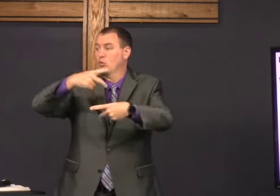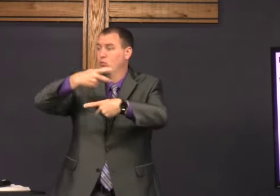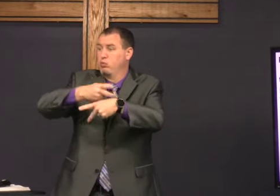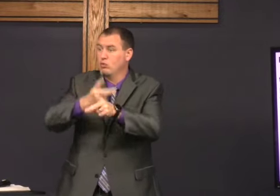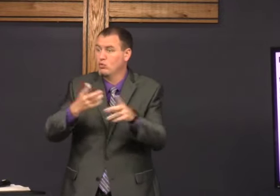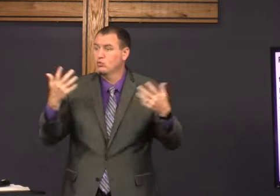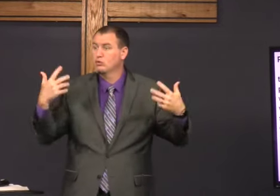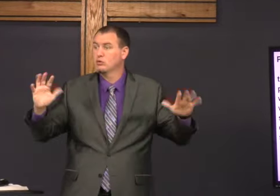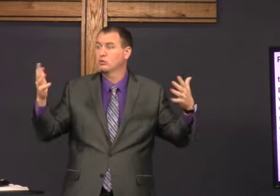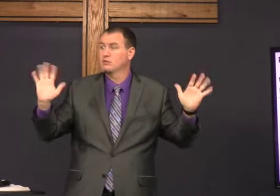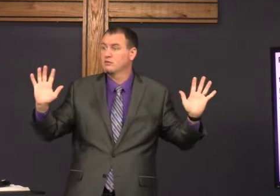It's not enough